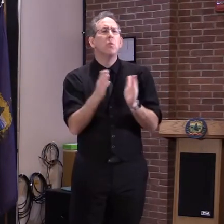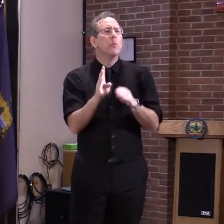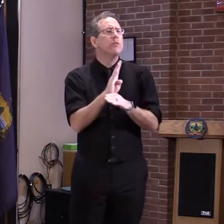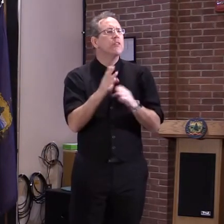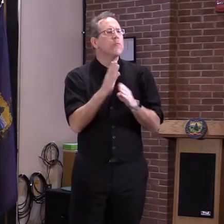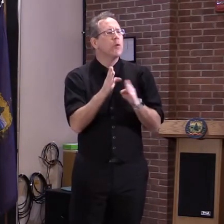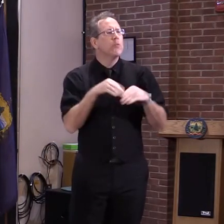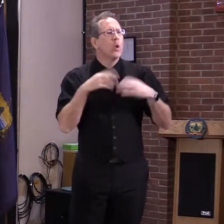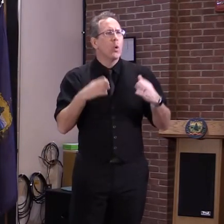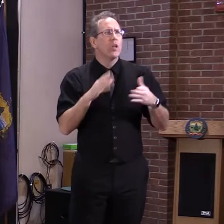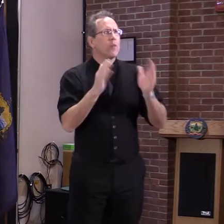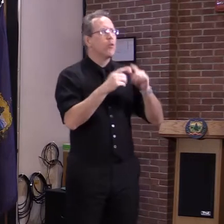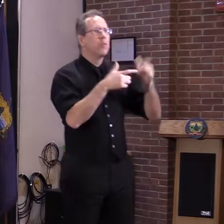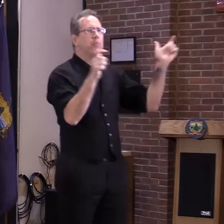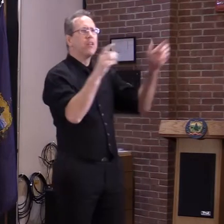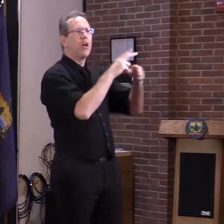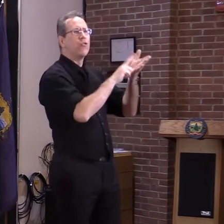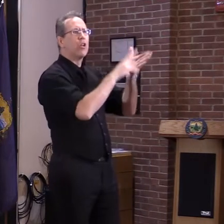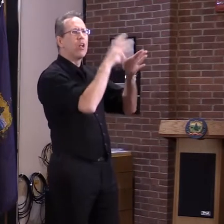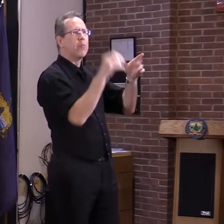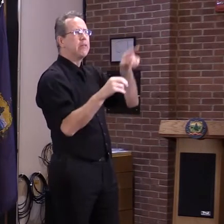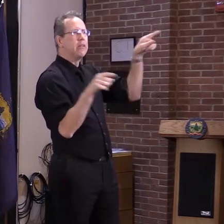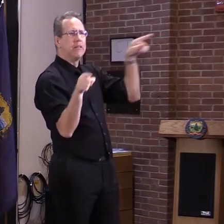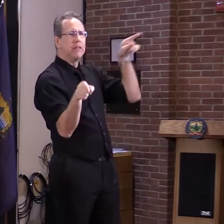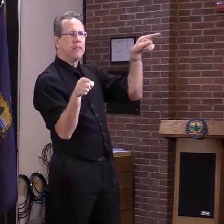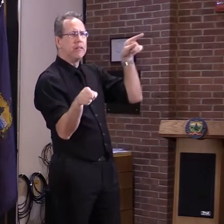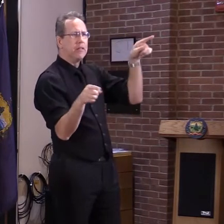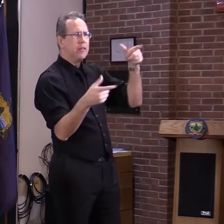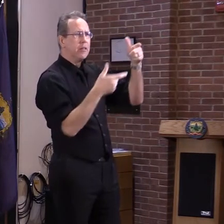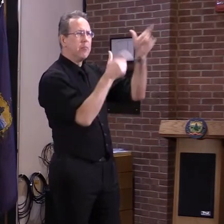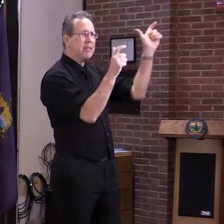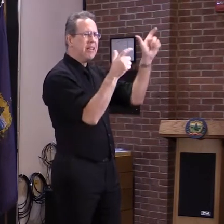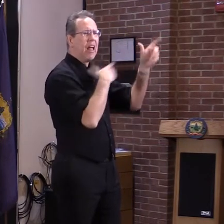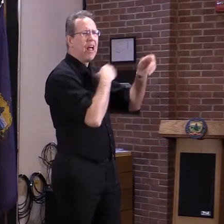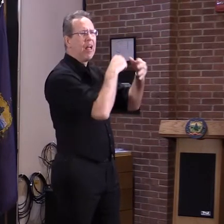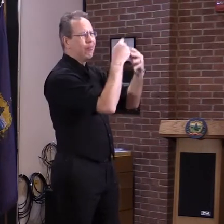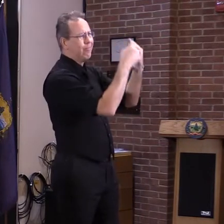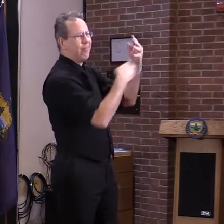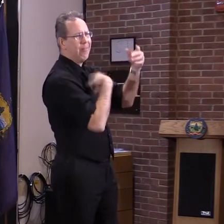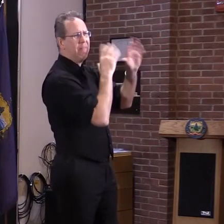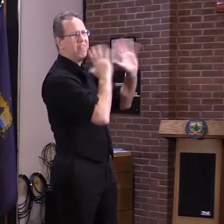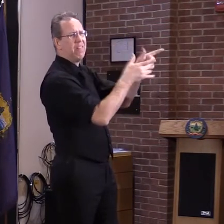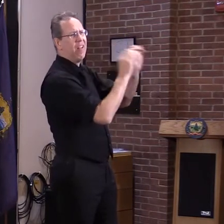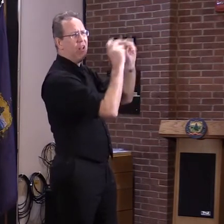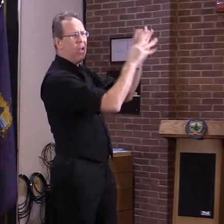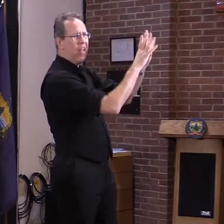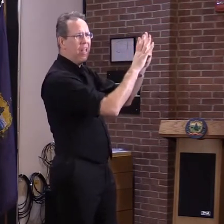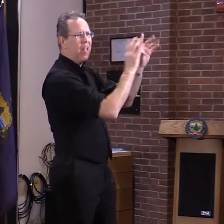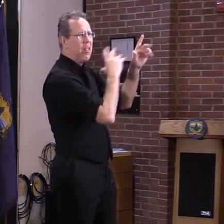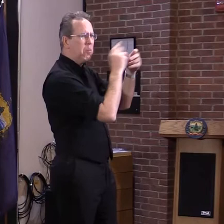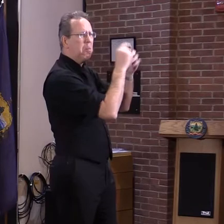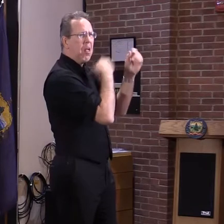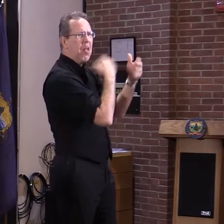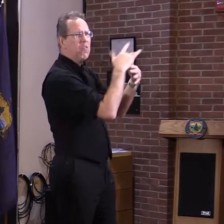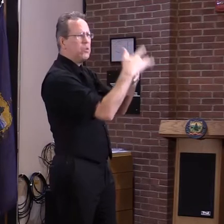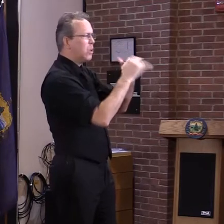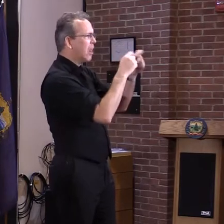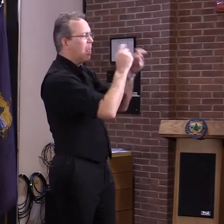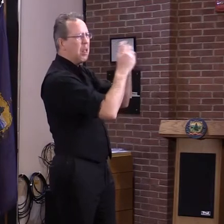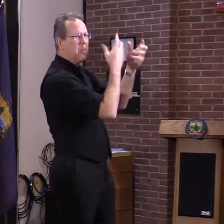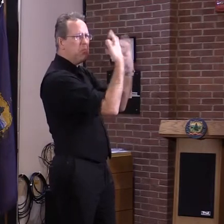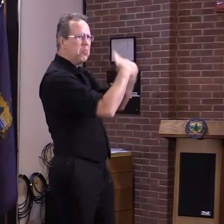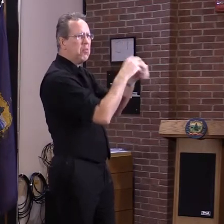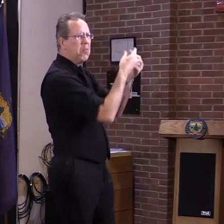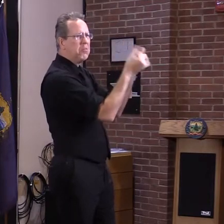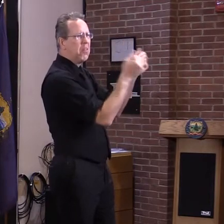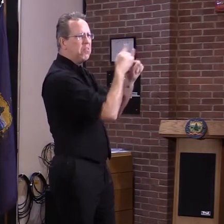already have the insurance requirements. They will register the money paid for registration and